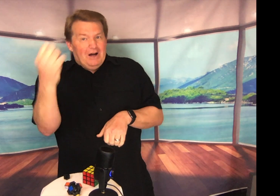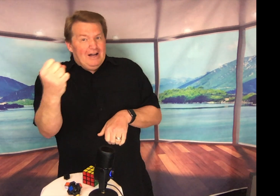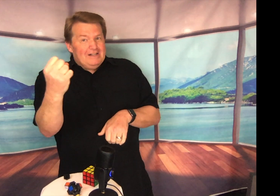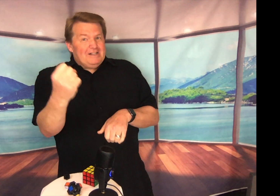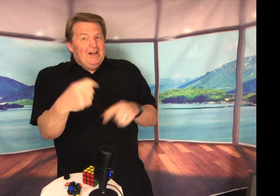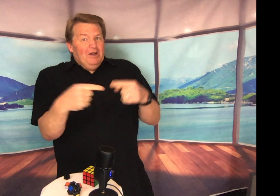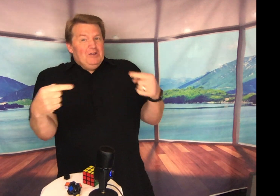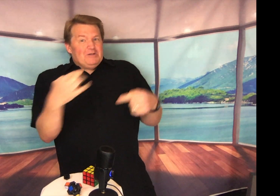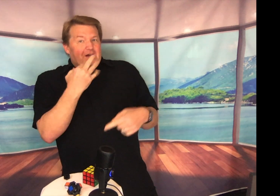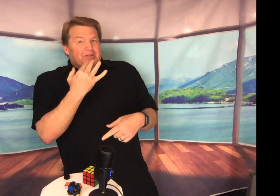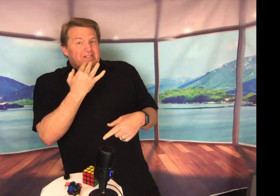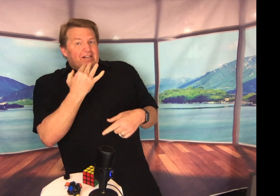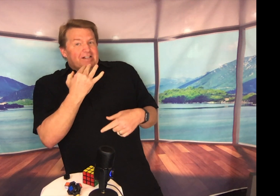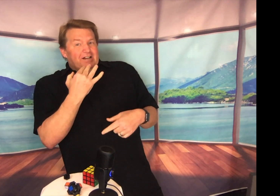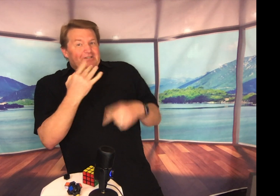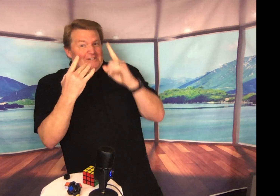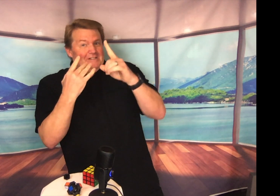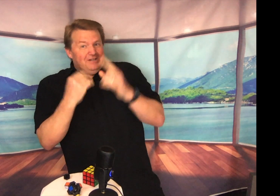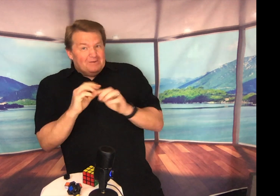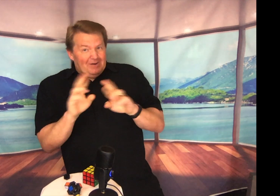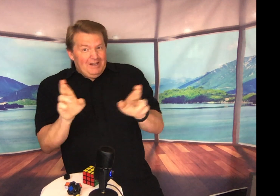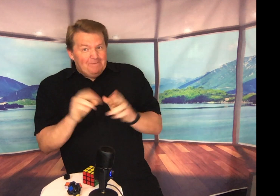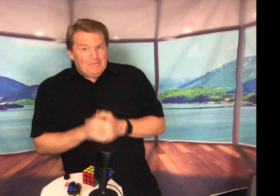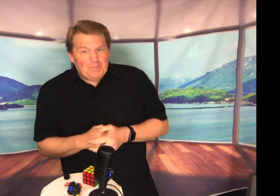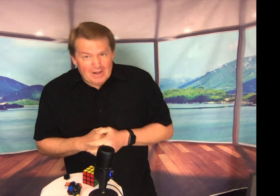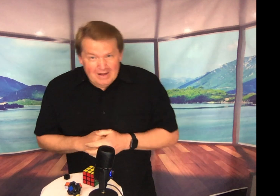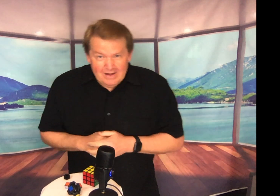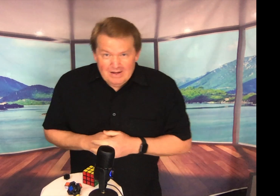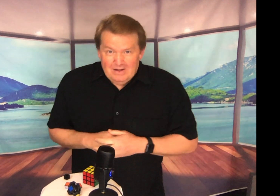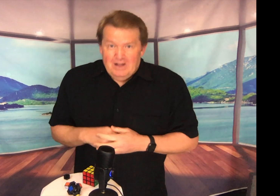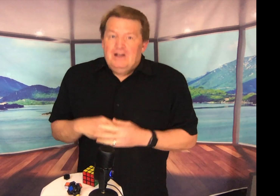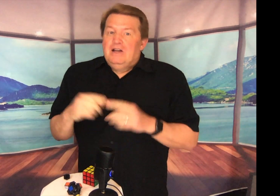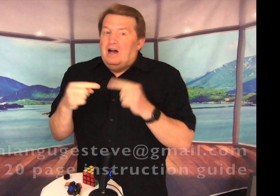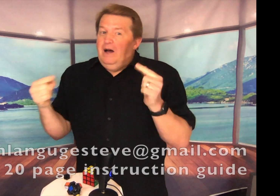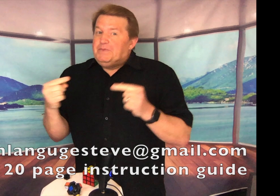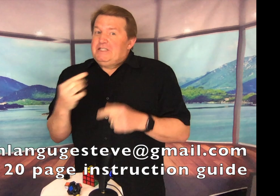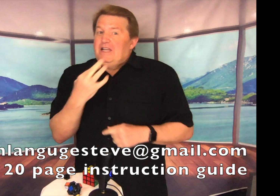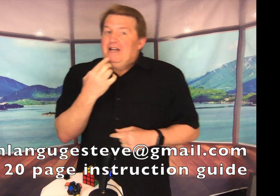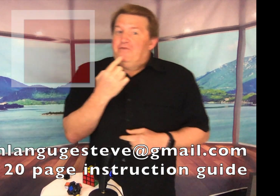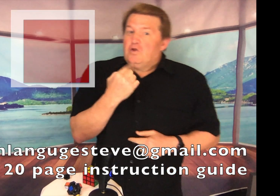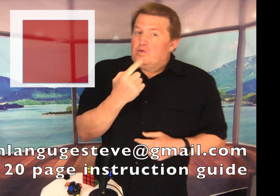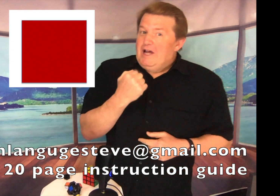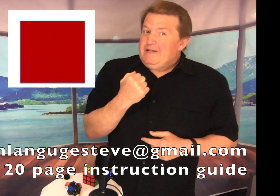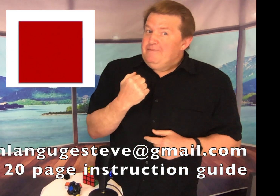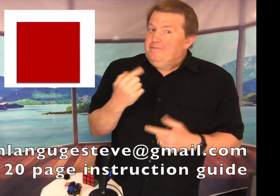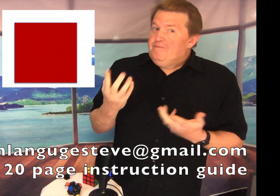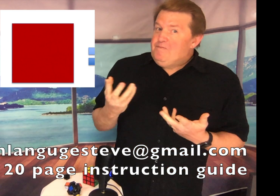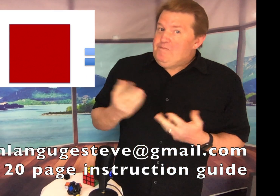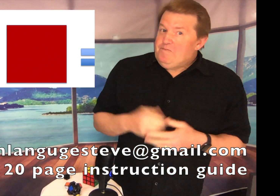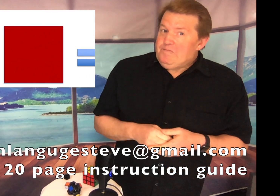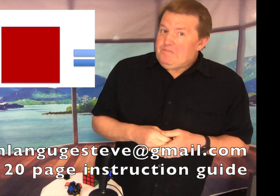memorize those opposite side colors. Ready? Opposite side for red,